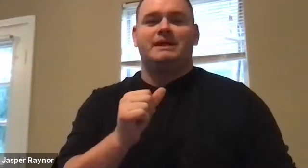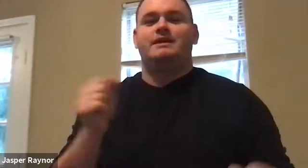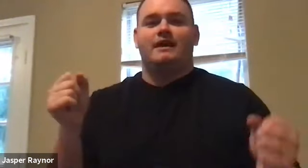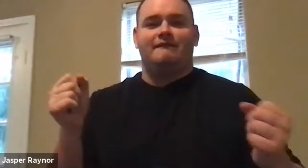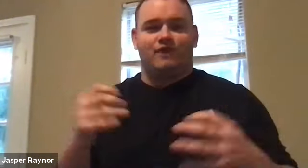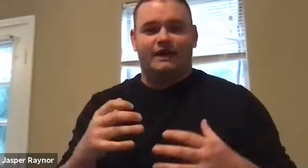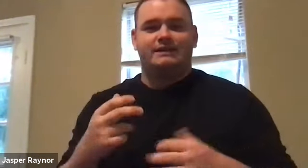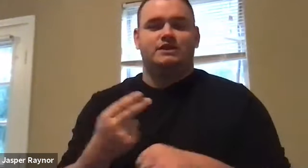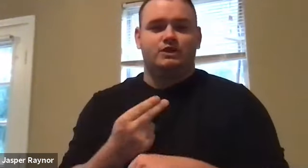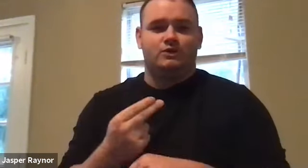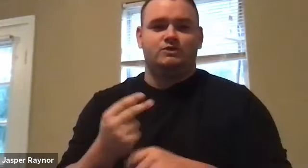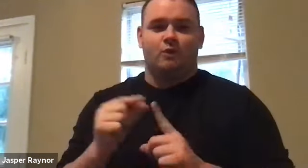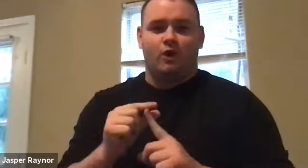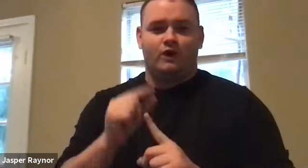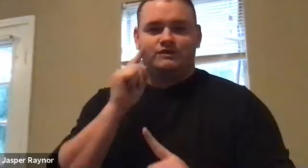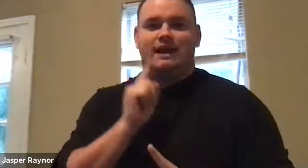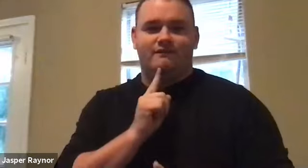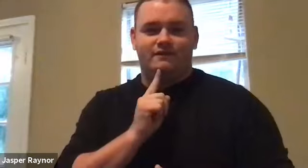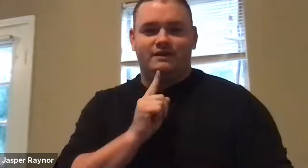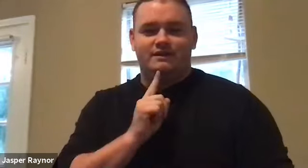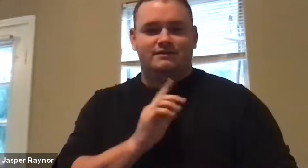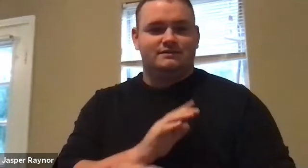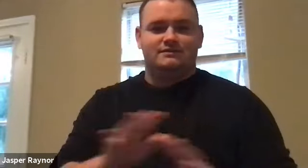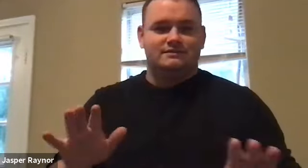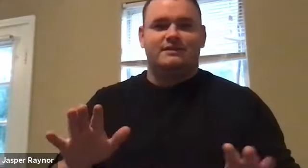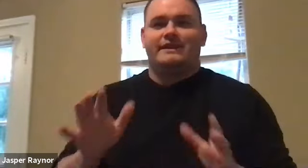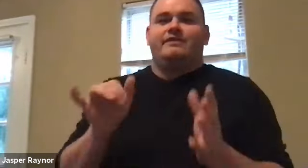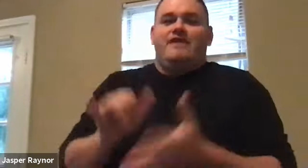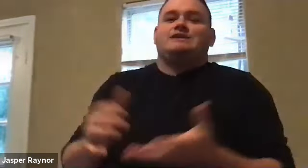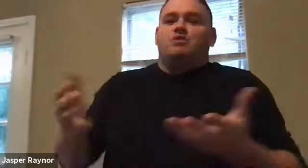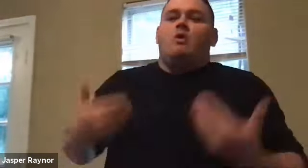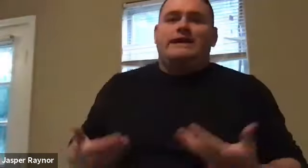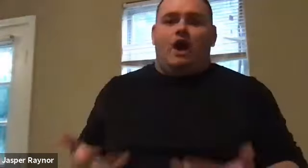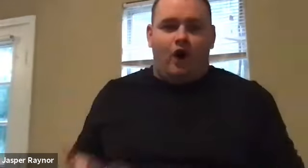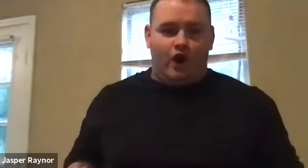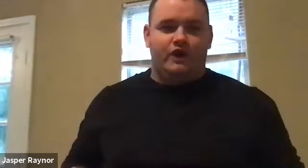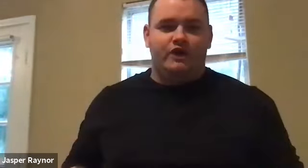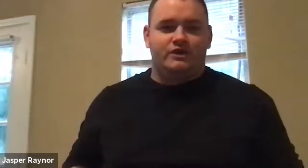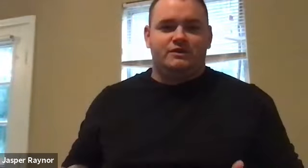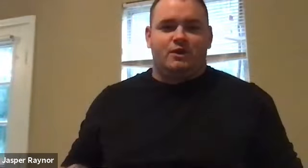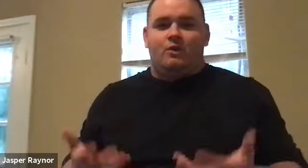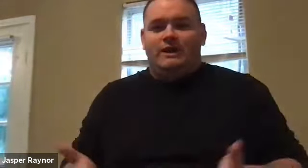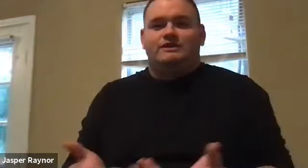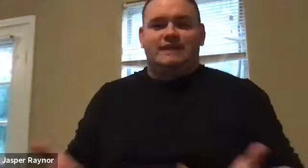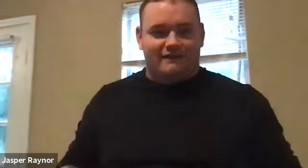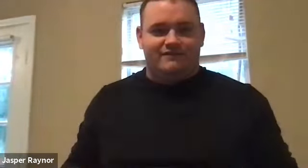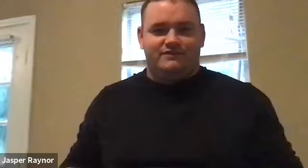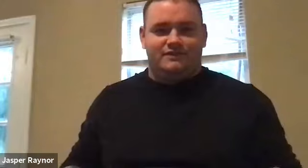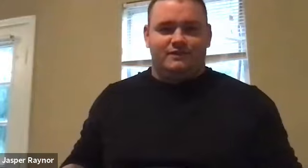be afraid to use the word deaf. That's what we are. We are deaf. You